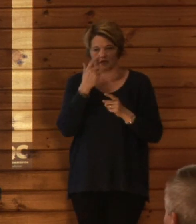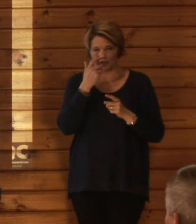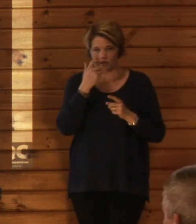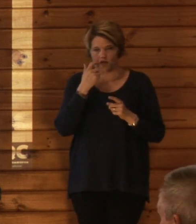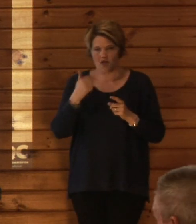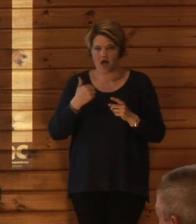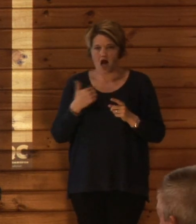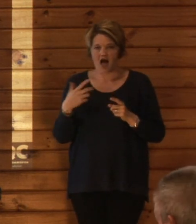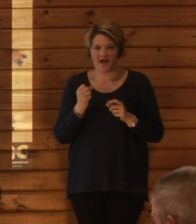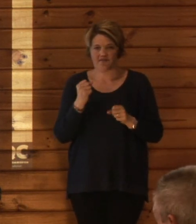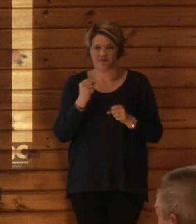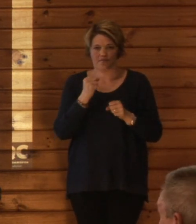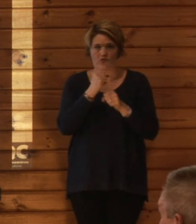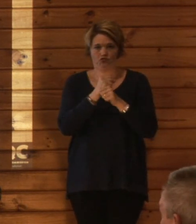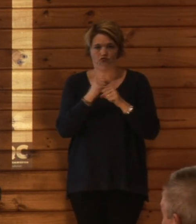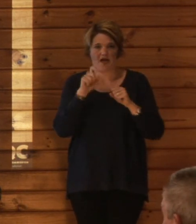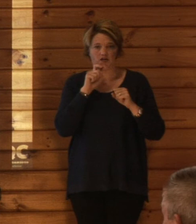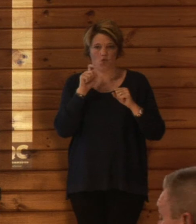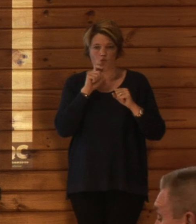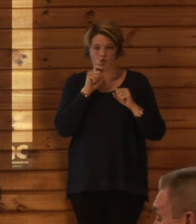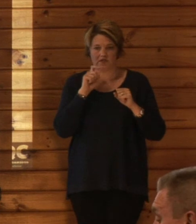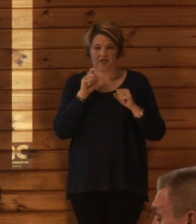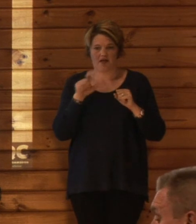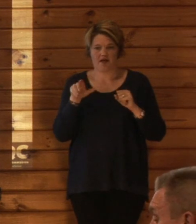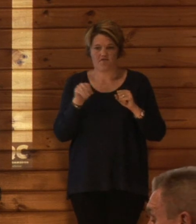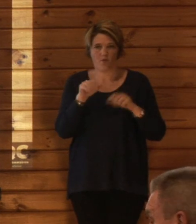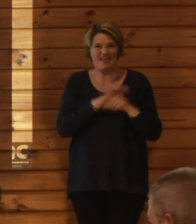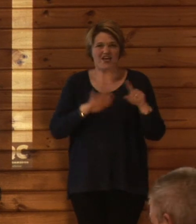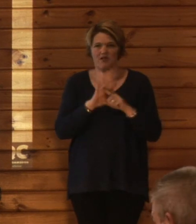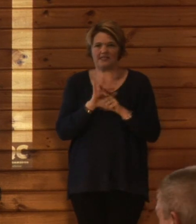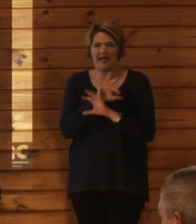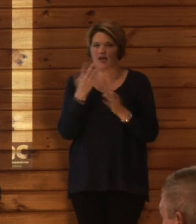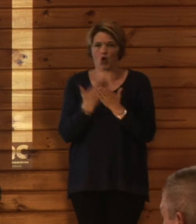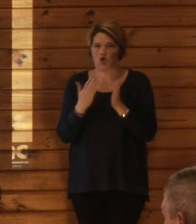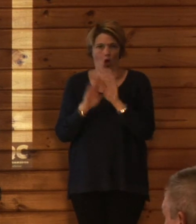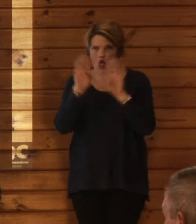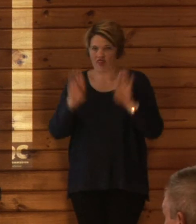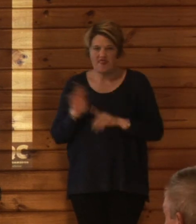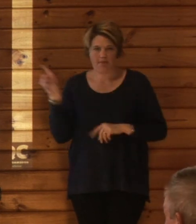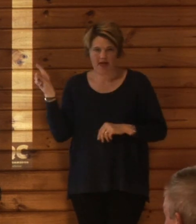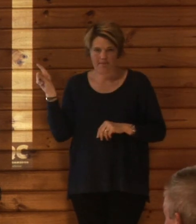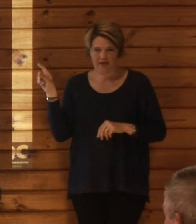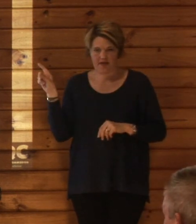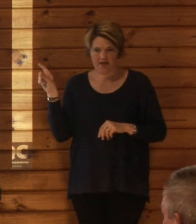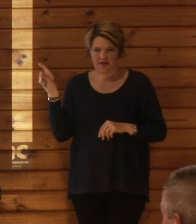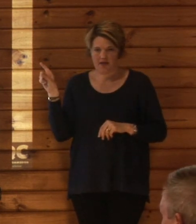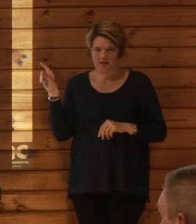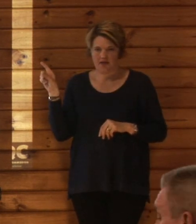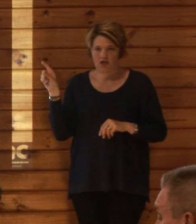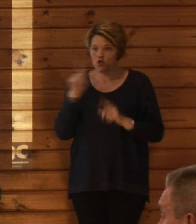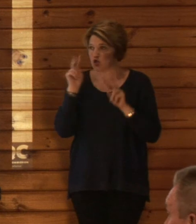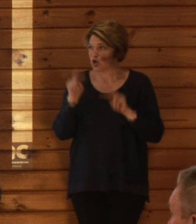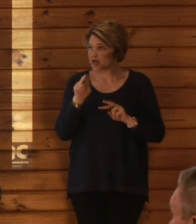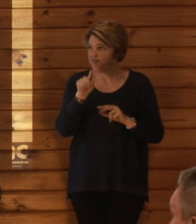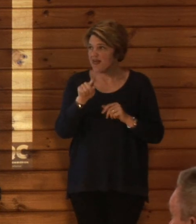correctly. I identified on the map here. Are you able to log in for that for me? Yeah, I'm sure